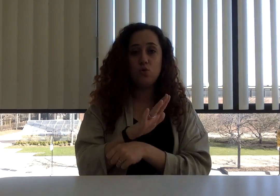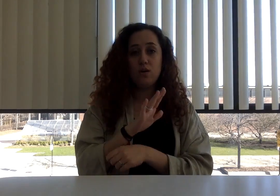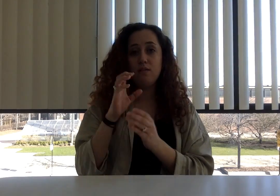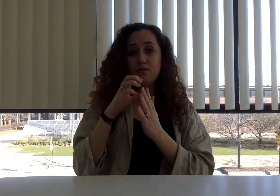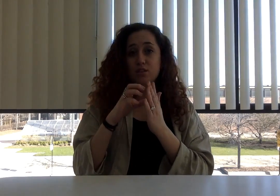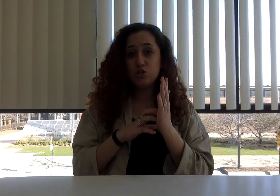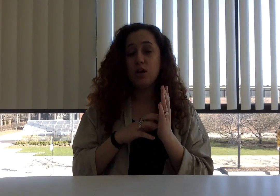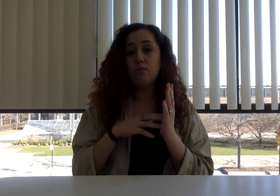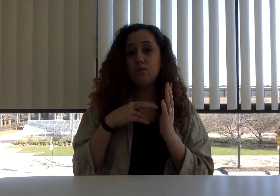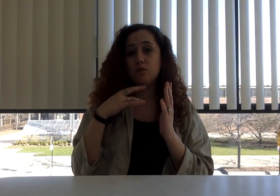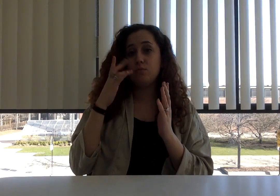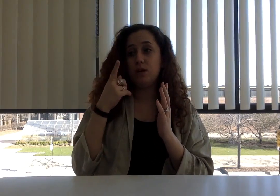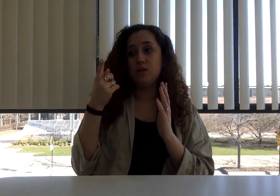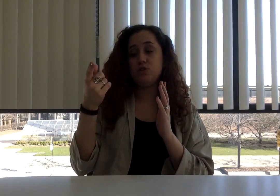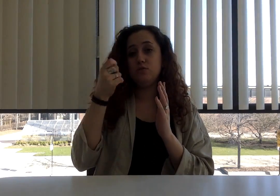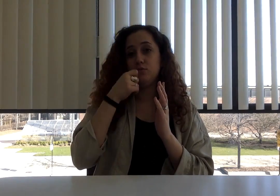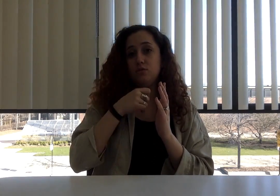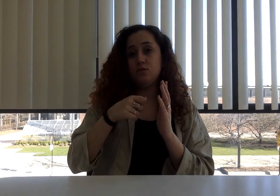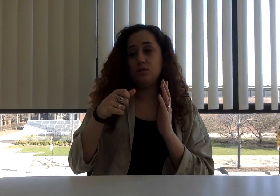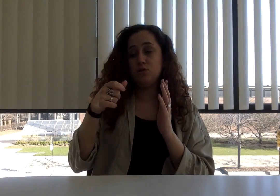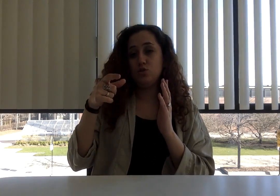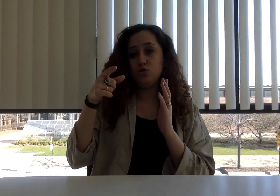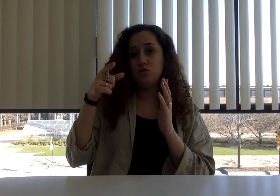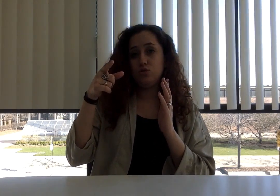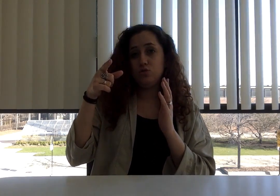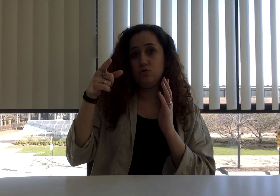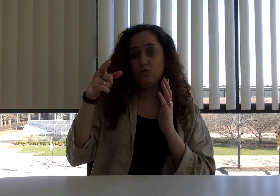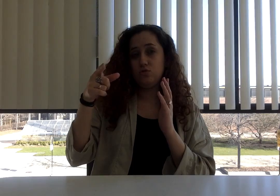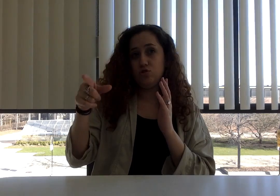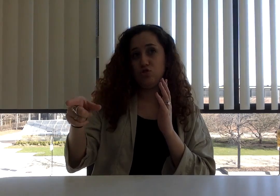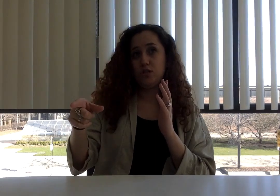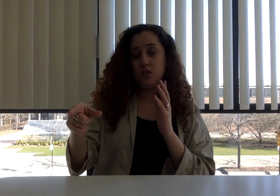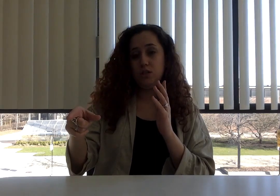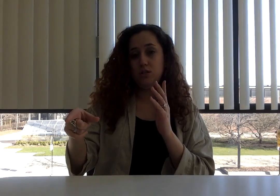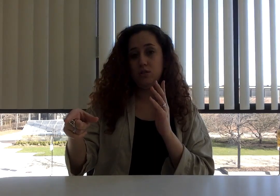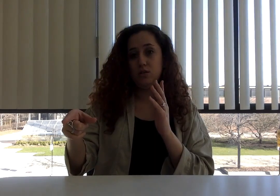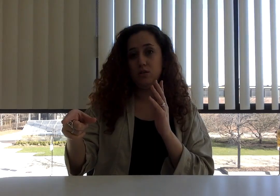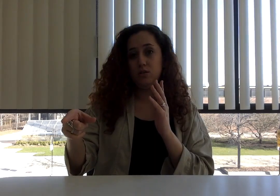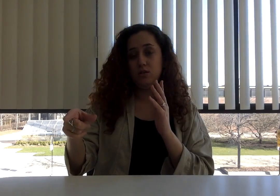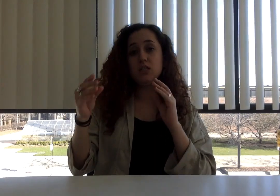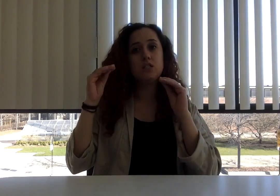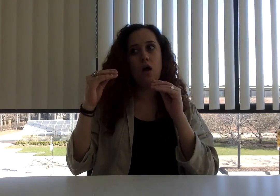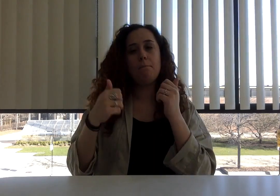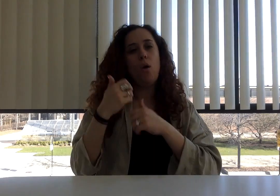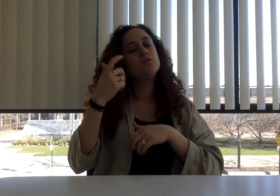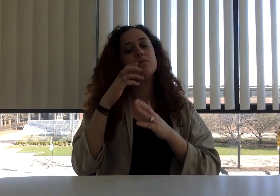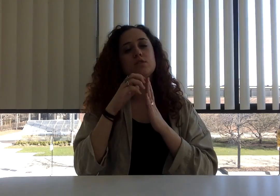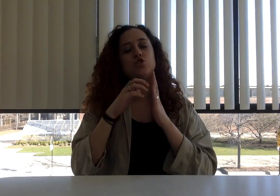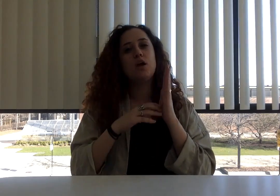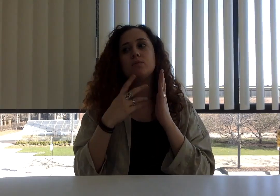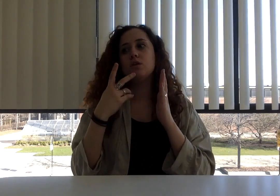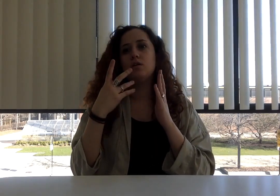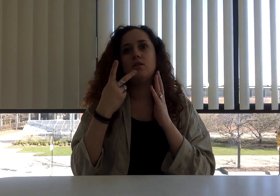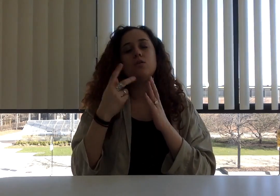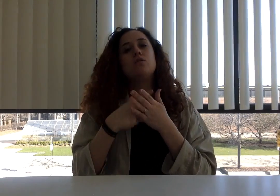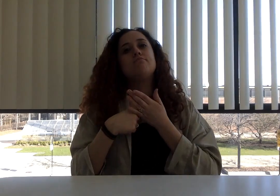was hers. I made a couple modifications, actually shortened it a little, and we definitely discussed that we